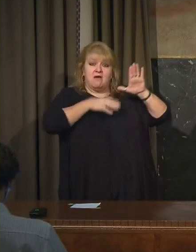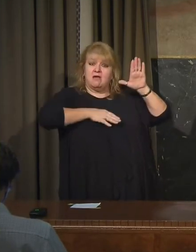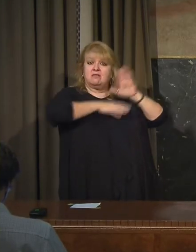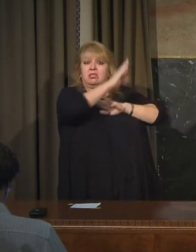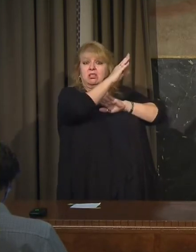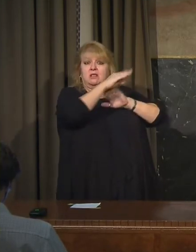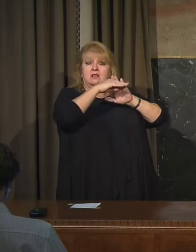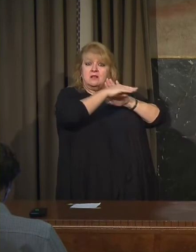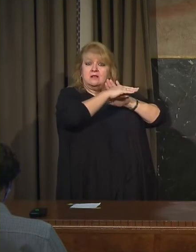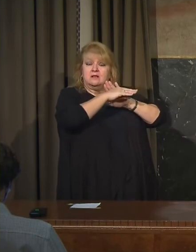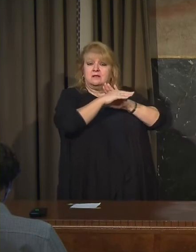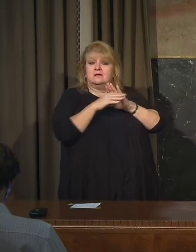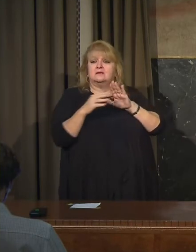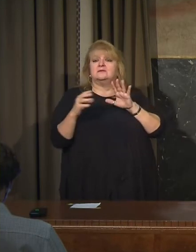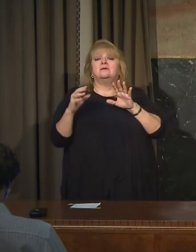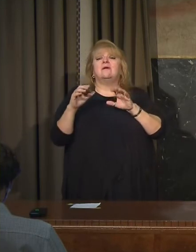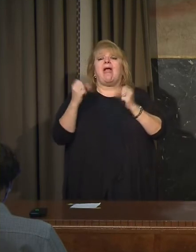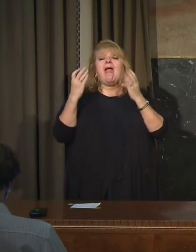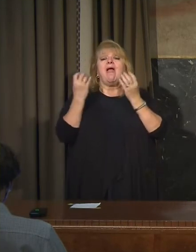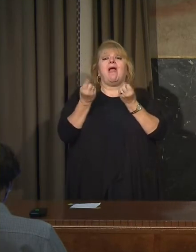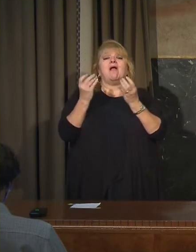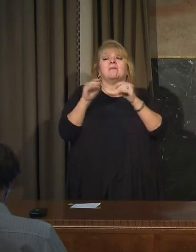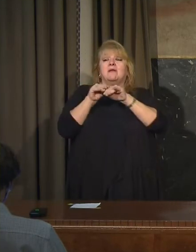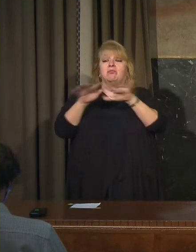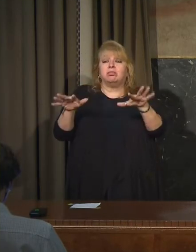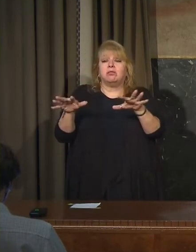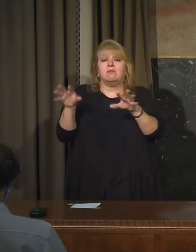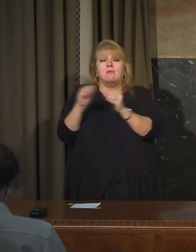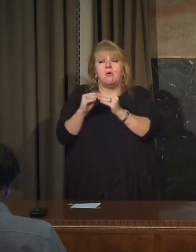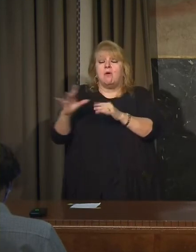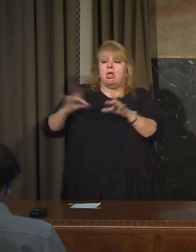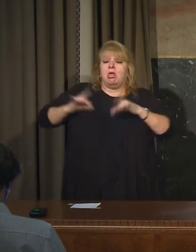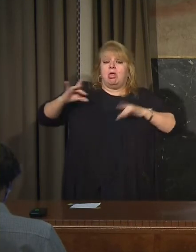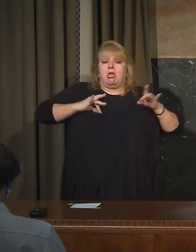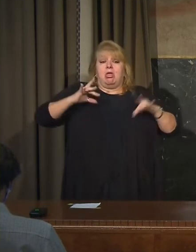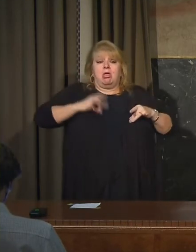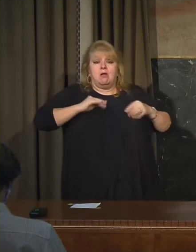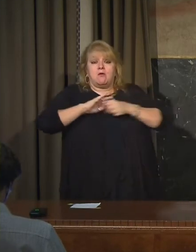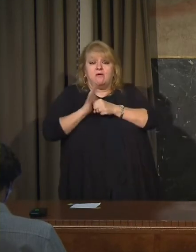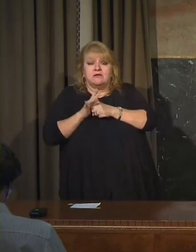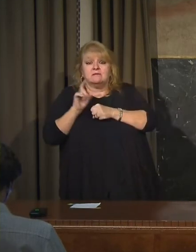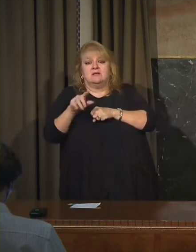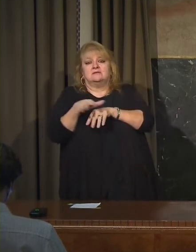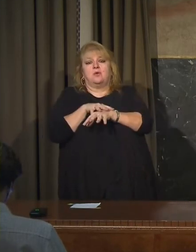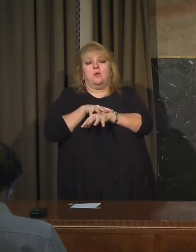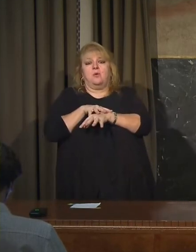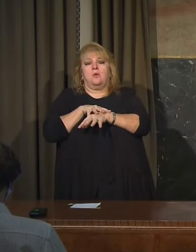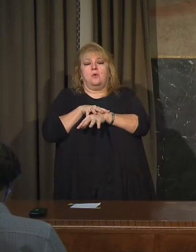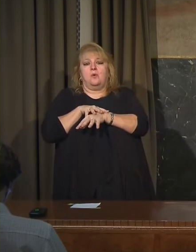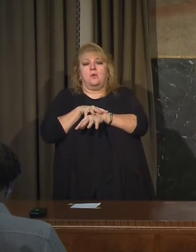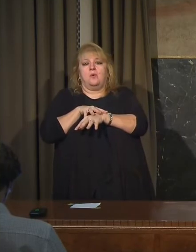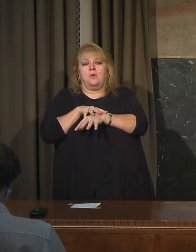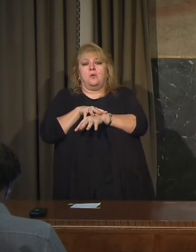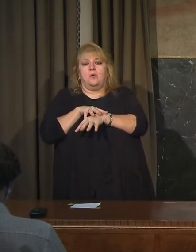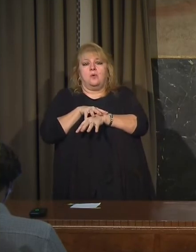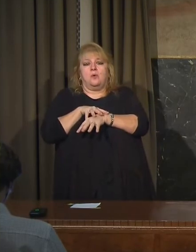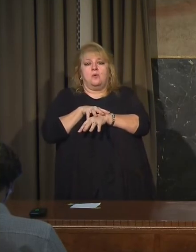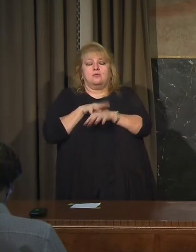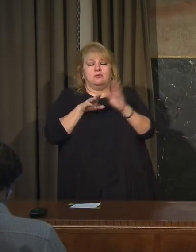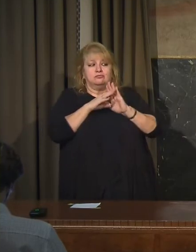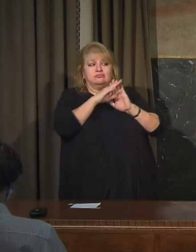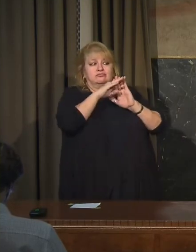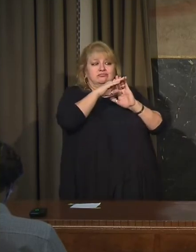slow the cases and reduce hospitalizations. We just have to do that. And so again, I'm appealing to the people